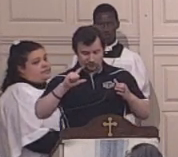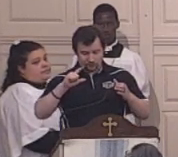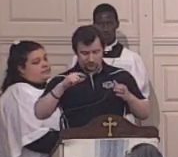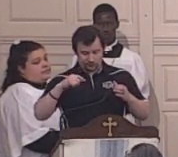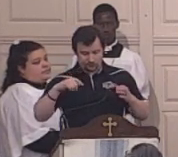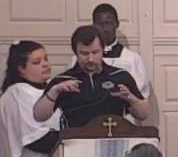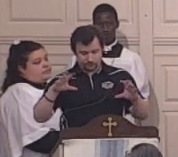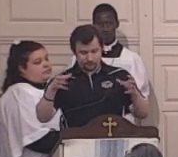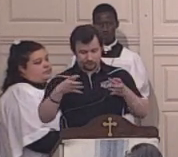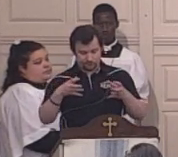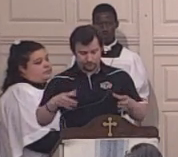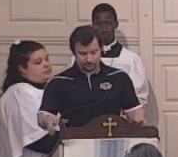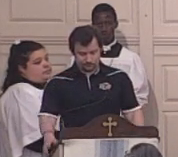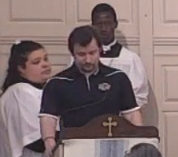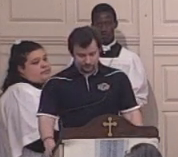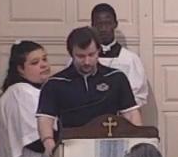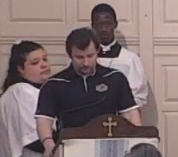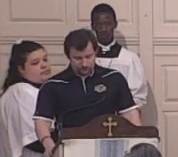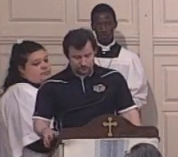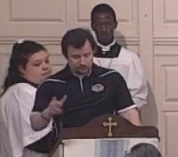For those being held hostage,